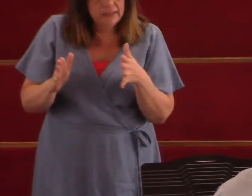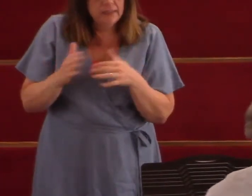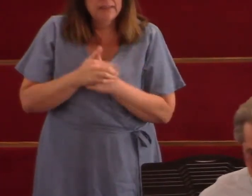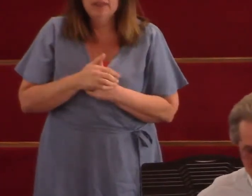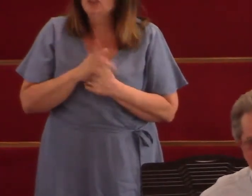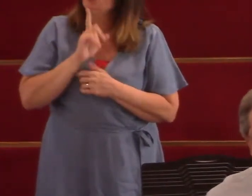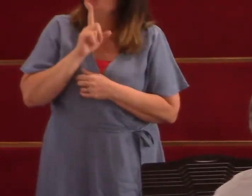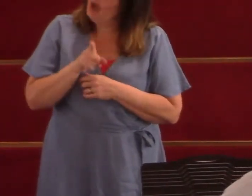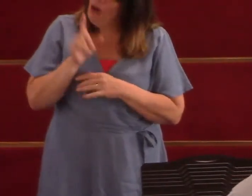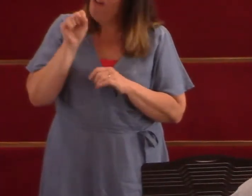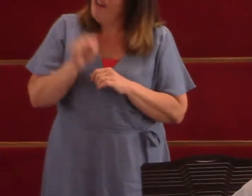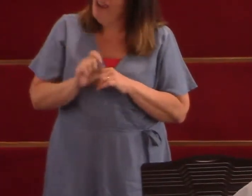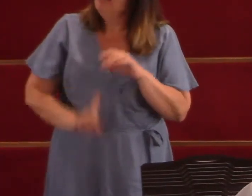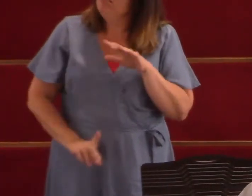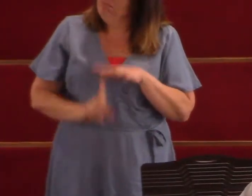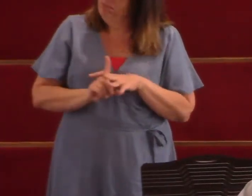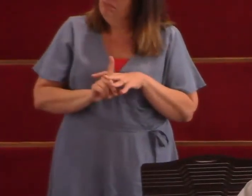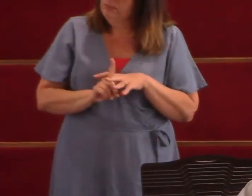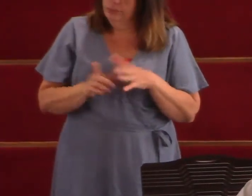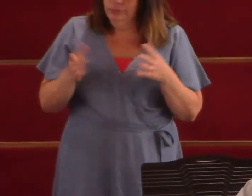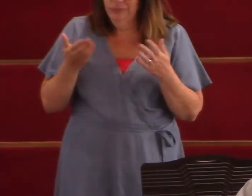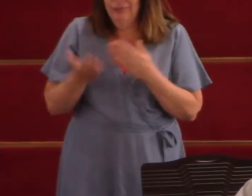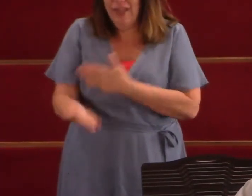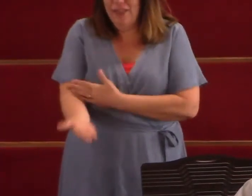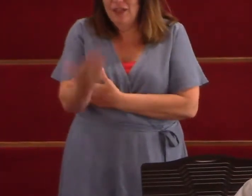sure you can come. And he's here with us.